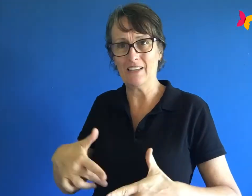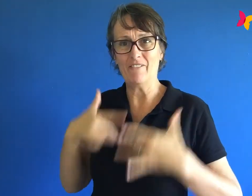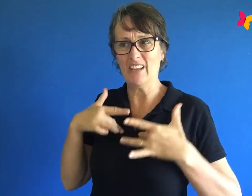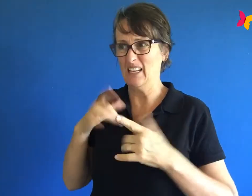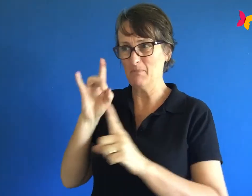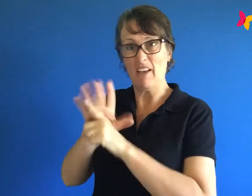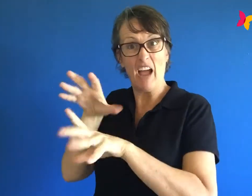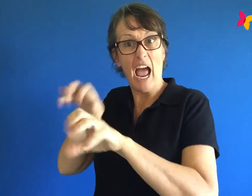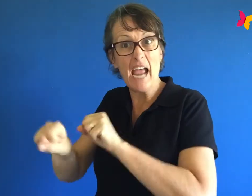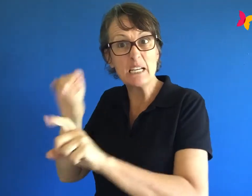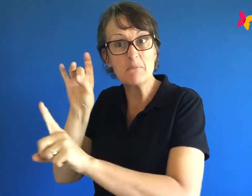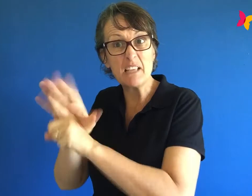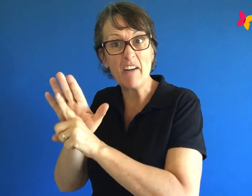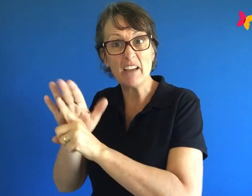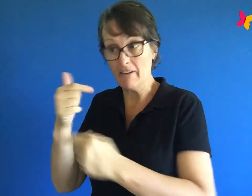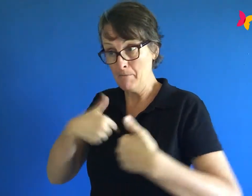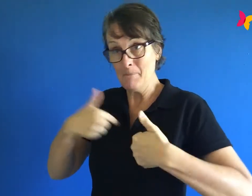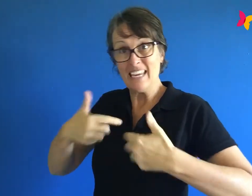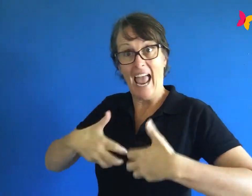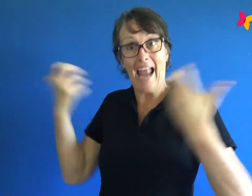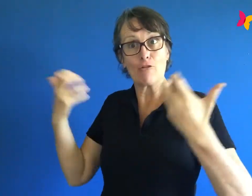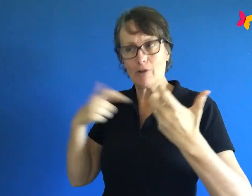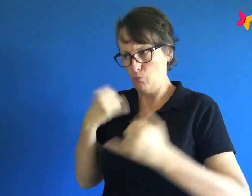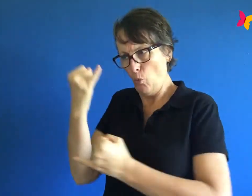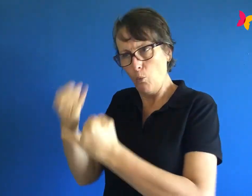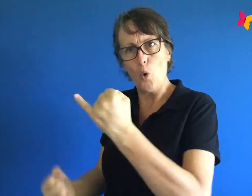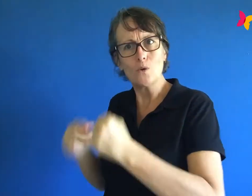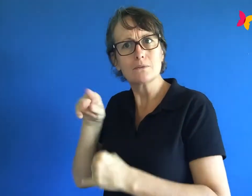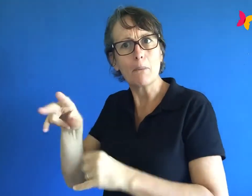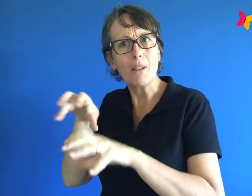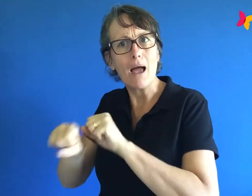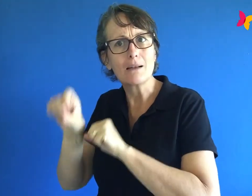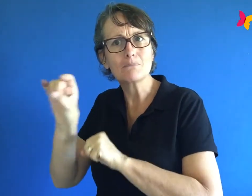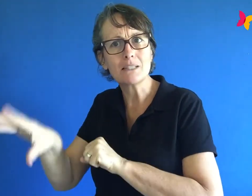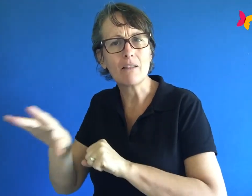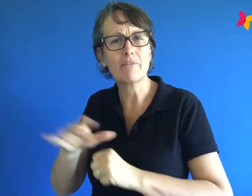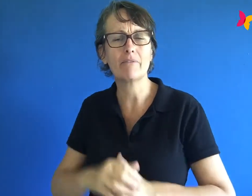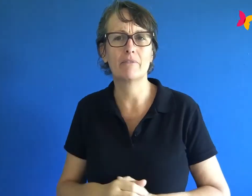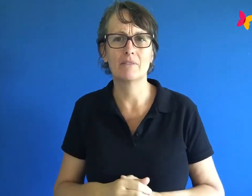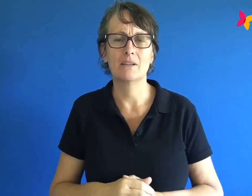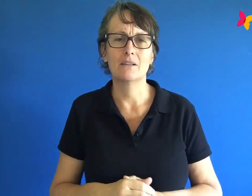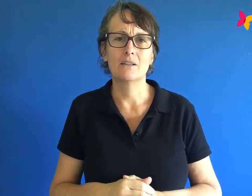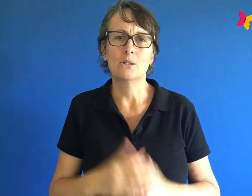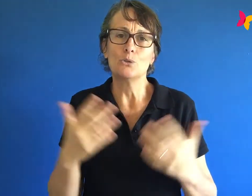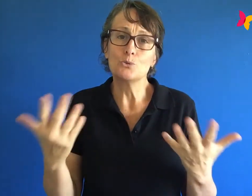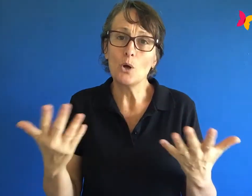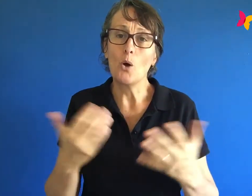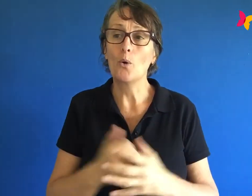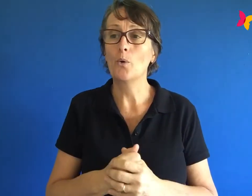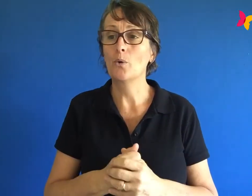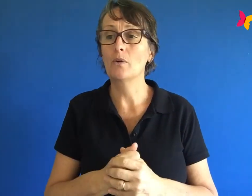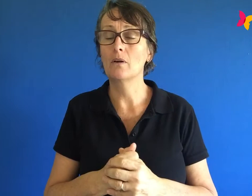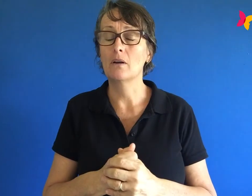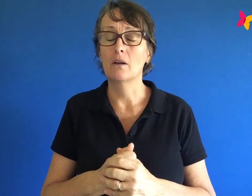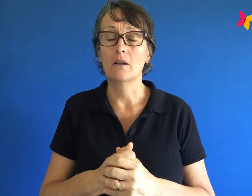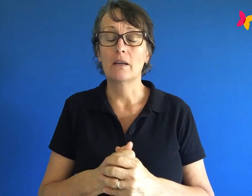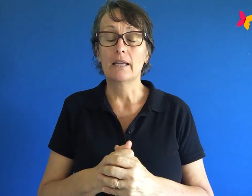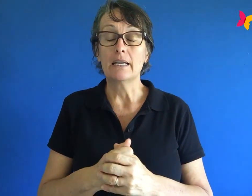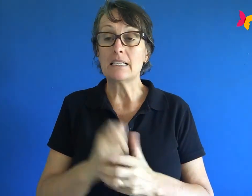self-loathing. And it was exhausting. Yeah, I can imagine. So when we least feel like hugging him, this was our